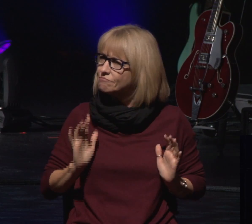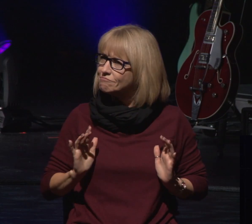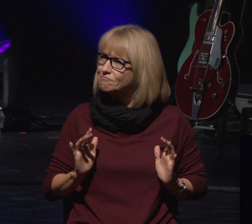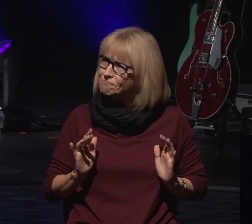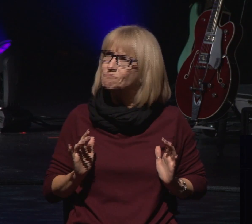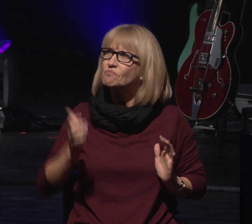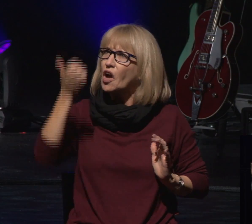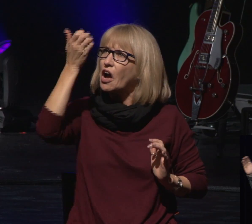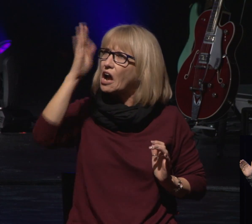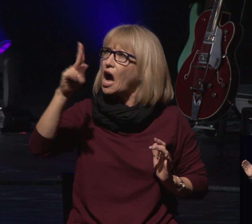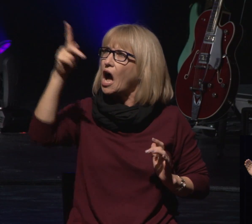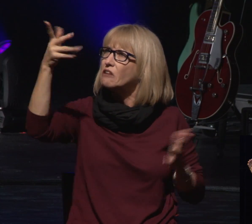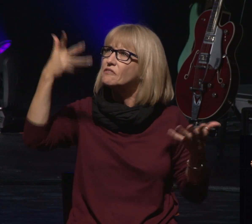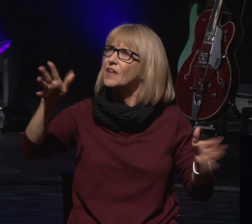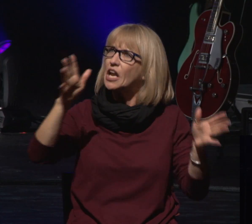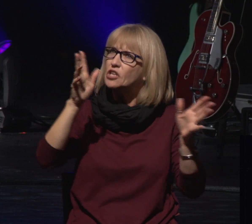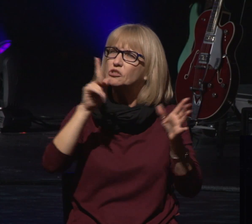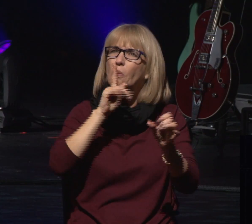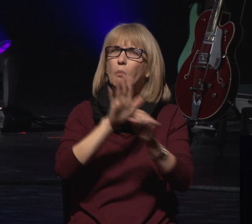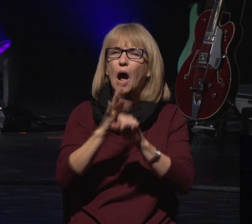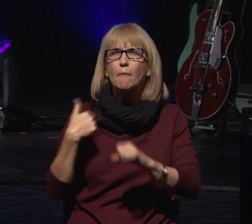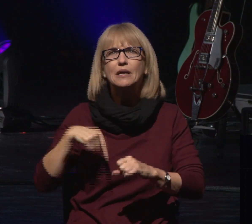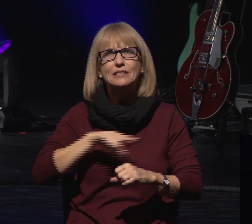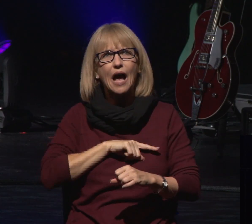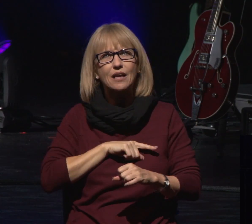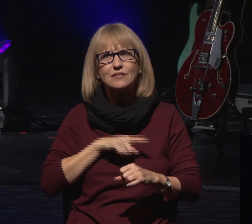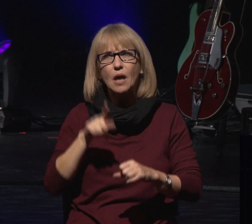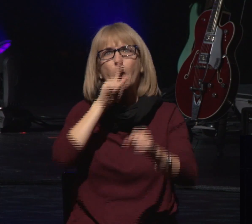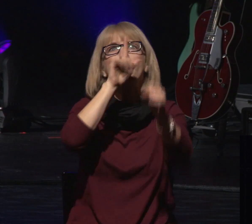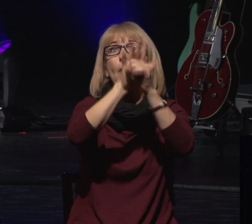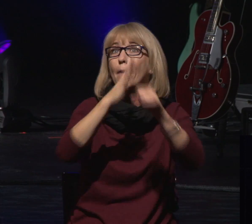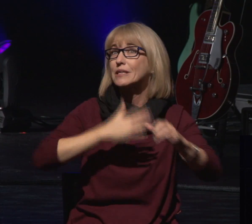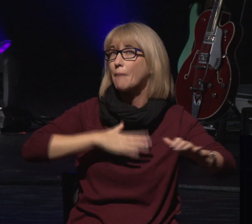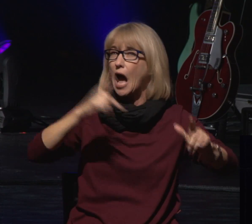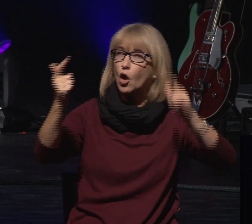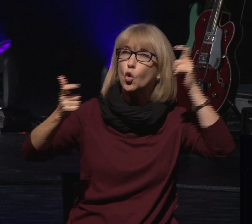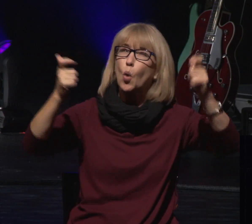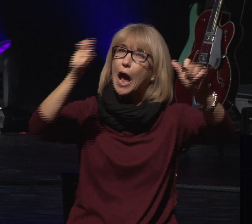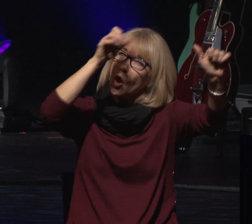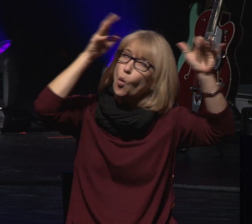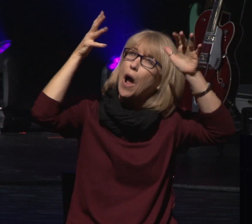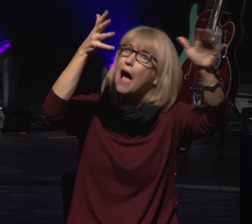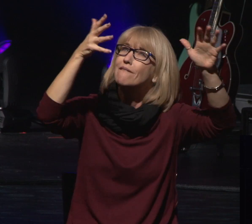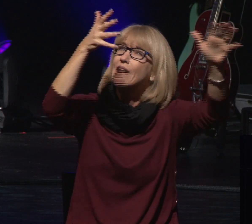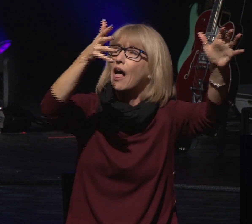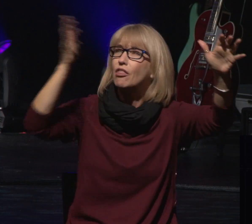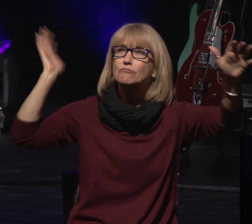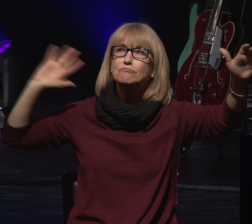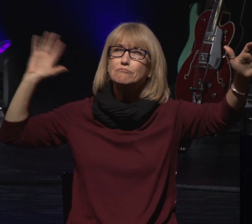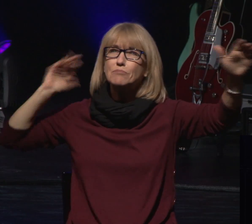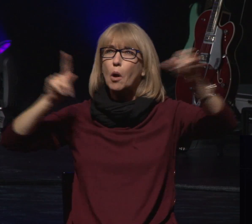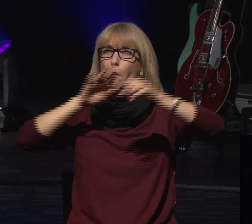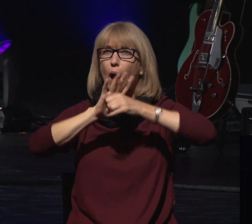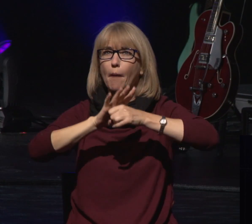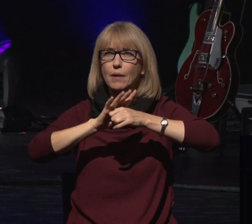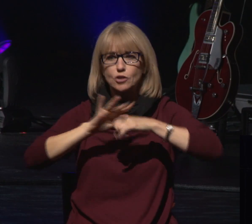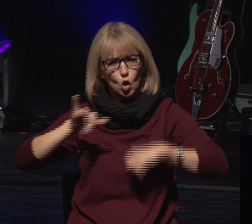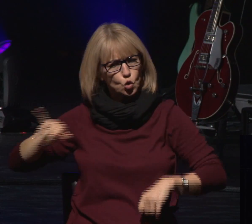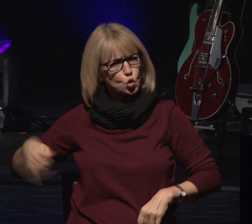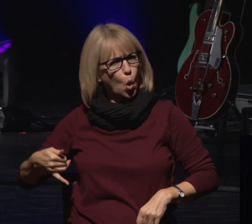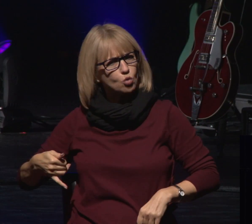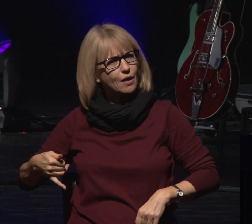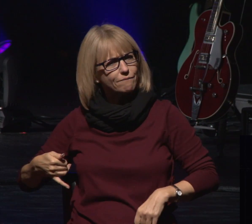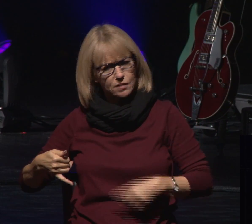promise, and he gave it to my great-grandfather, and he's still going to work that promise. And even when he was at the very, very bottom of it all, what kept him from getting